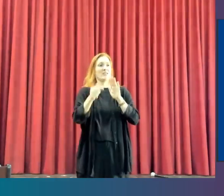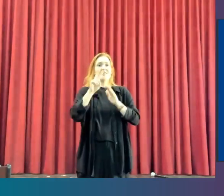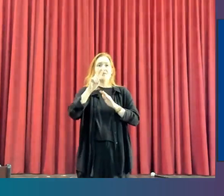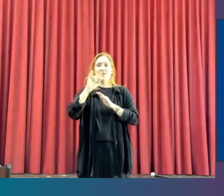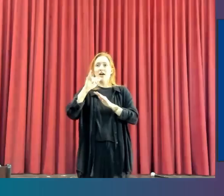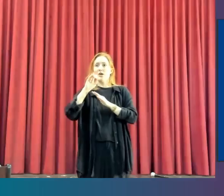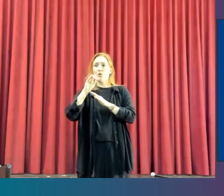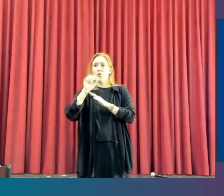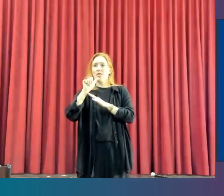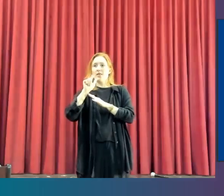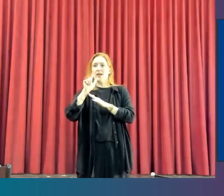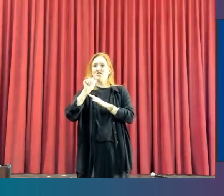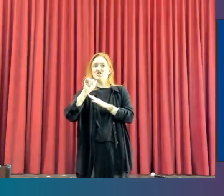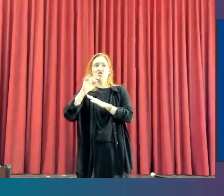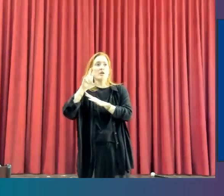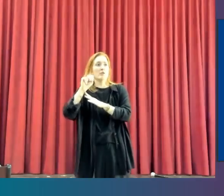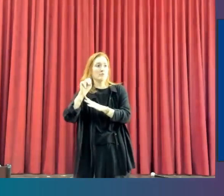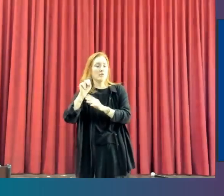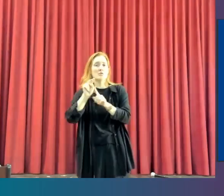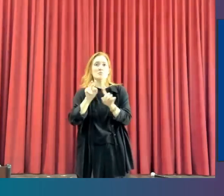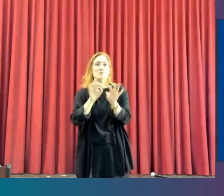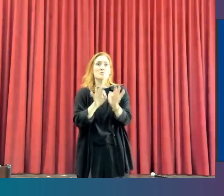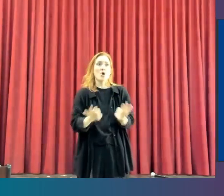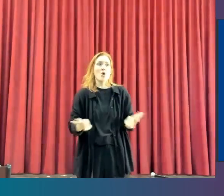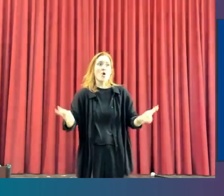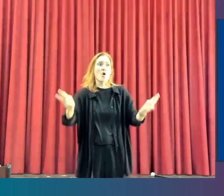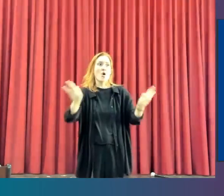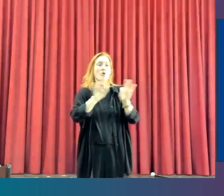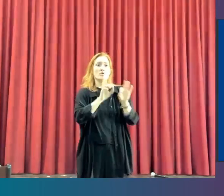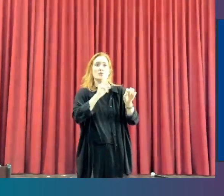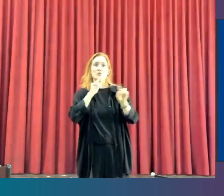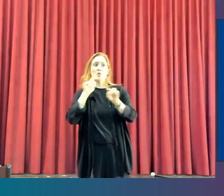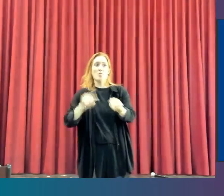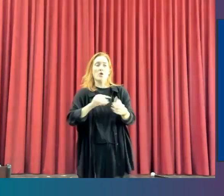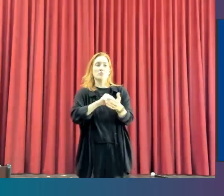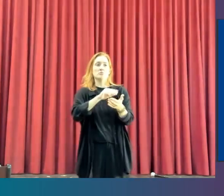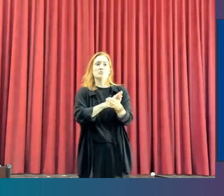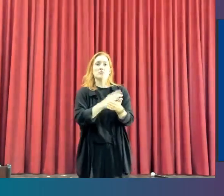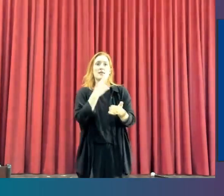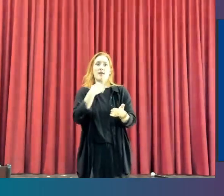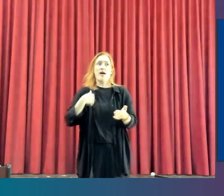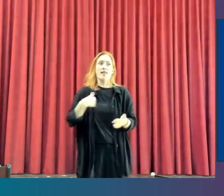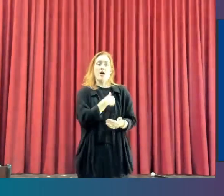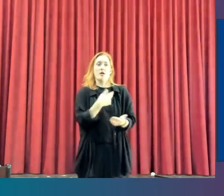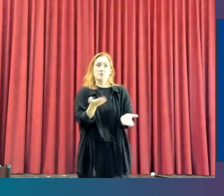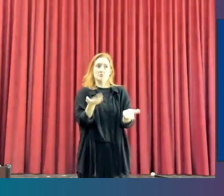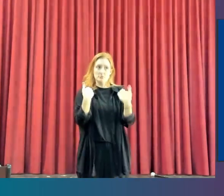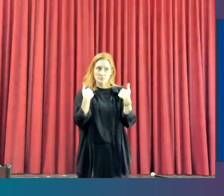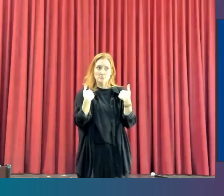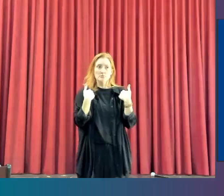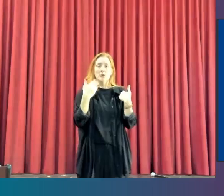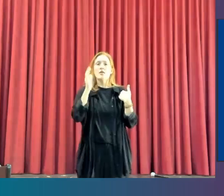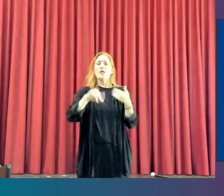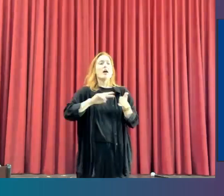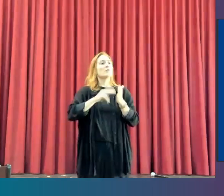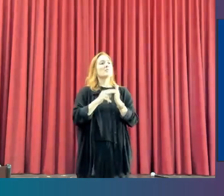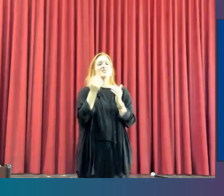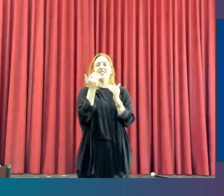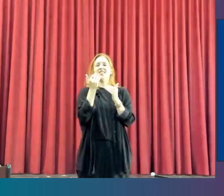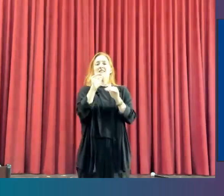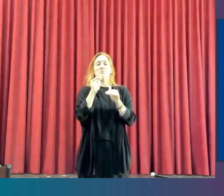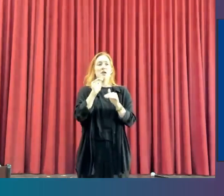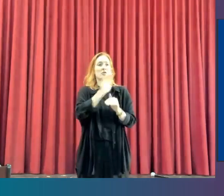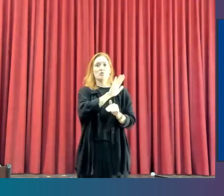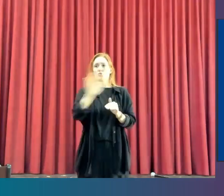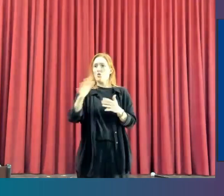report to our organization, is anything that's limiting your housing choice. It's